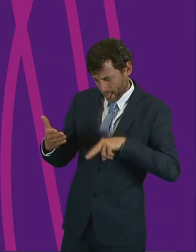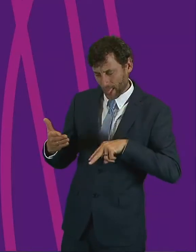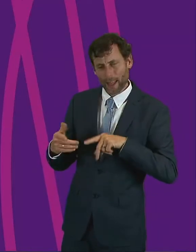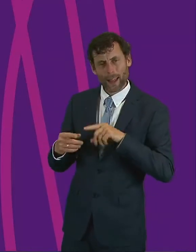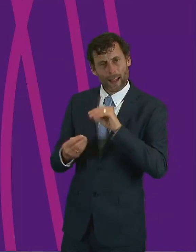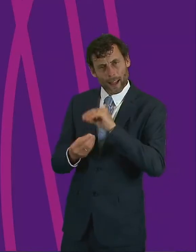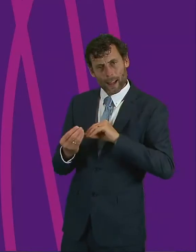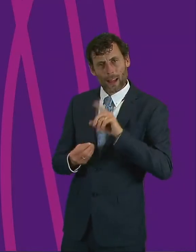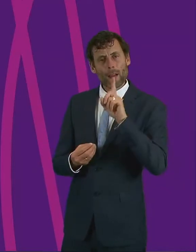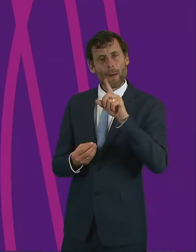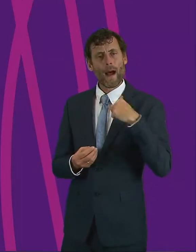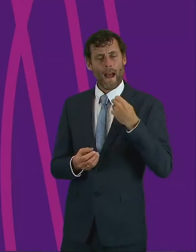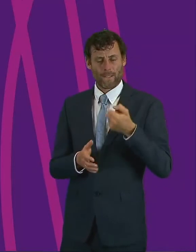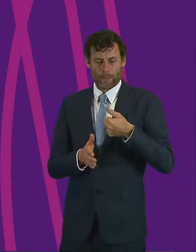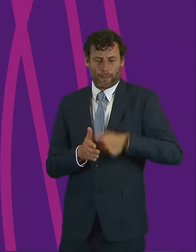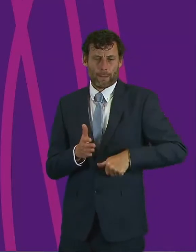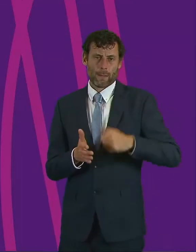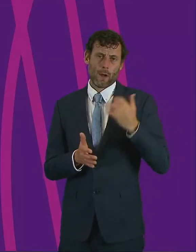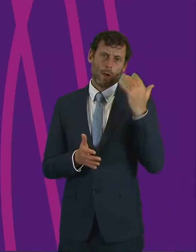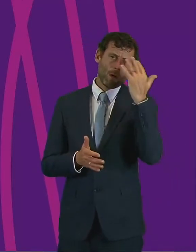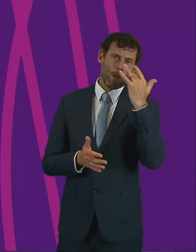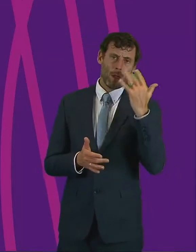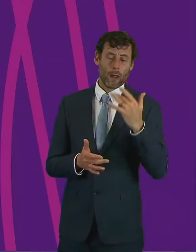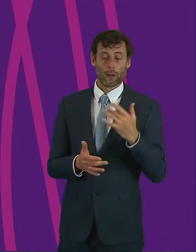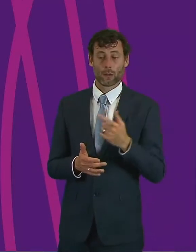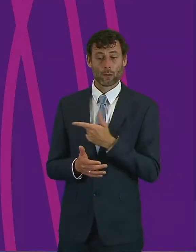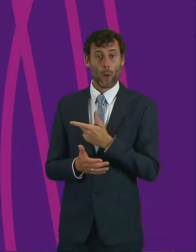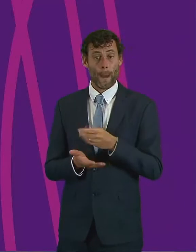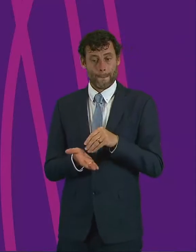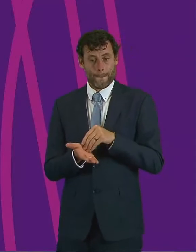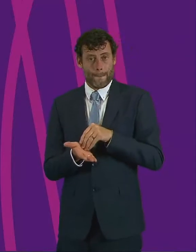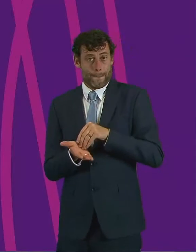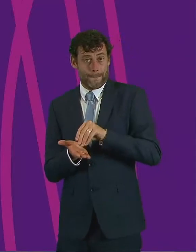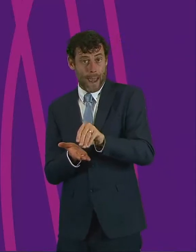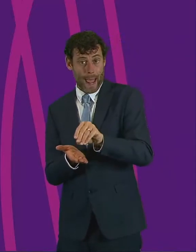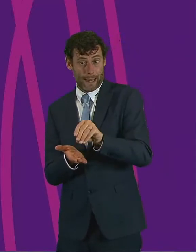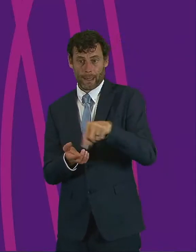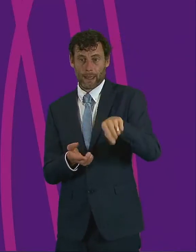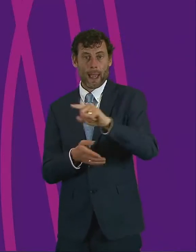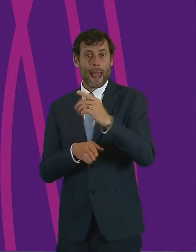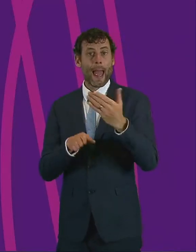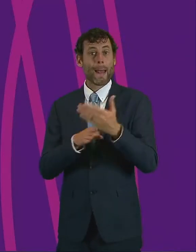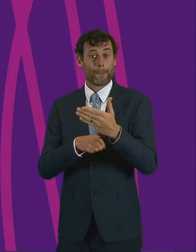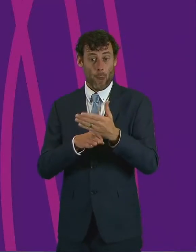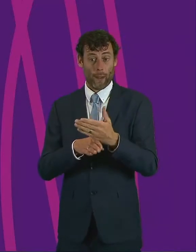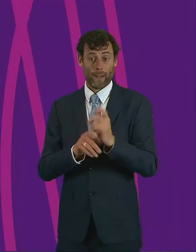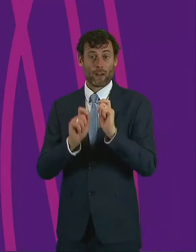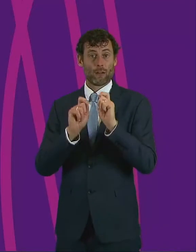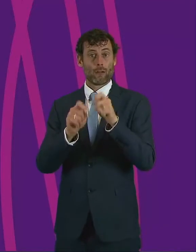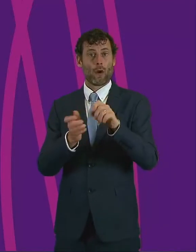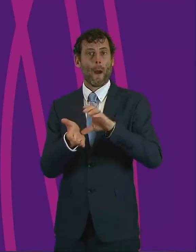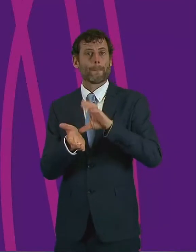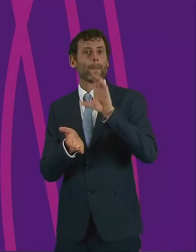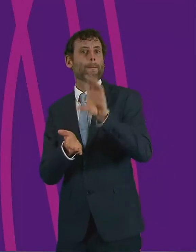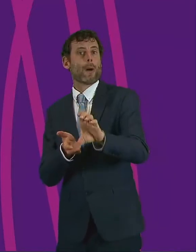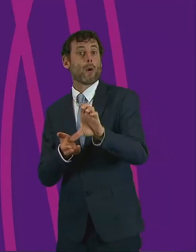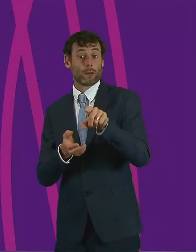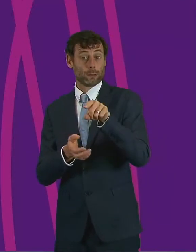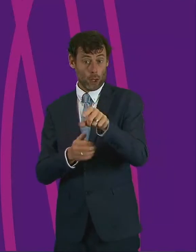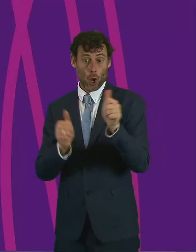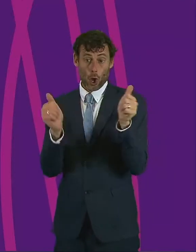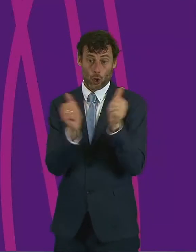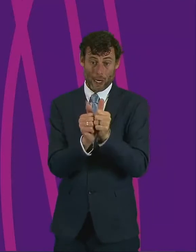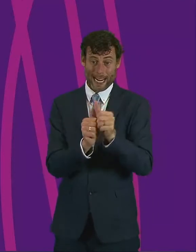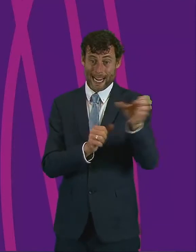initial thoughts here. The incentive payment for employers to bring back employees from furlough is welcome for those that it